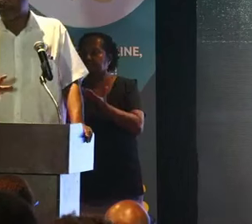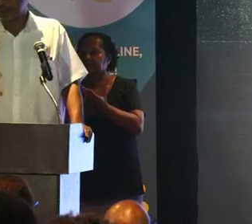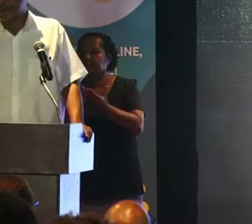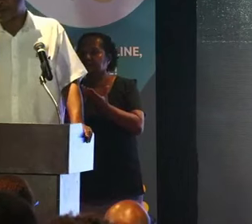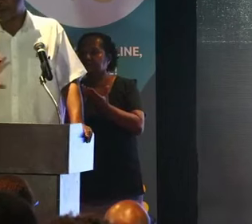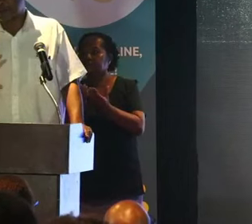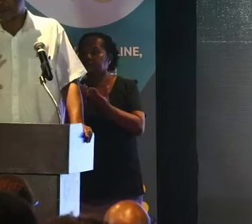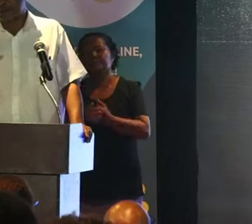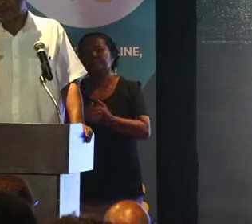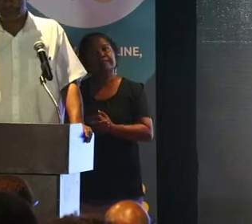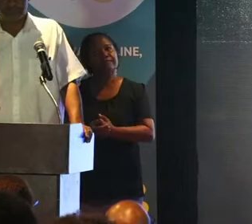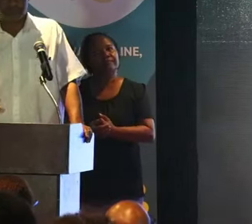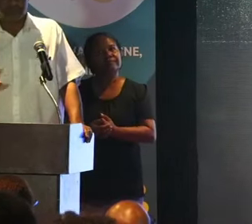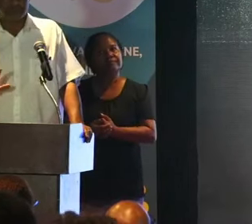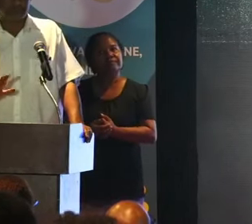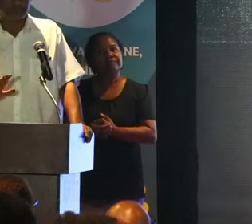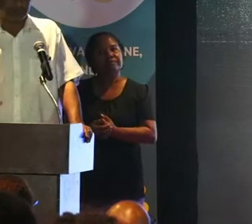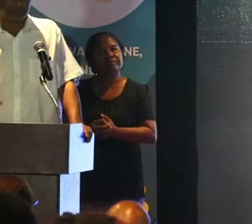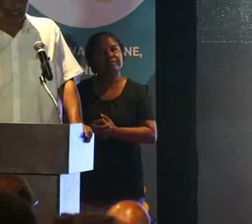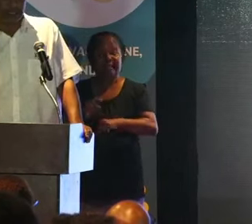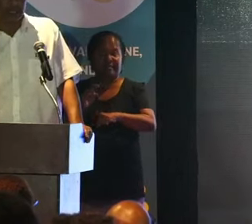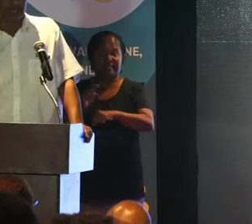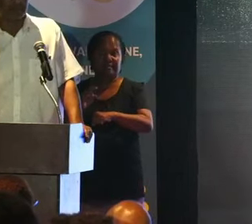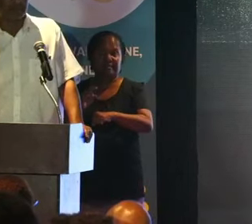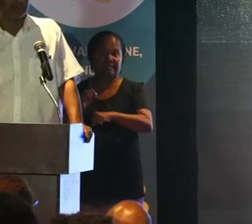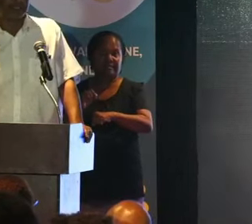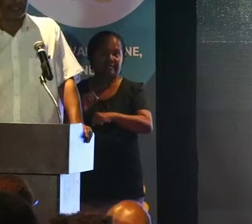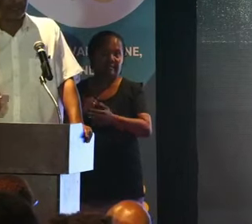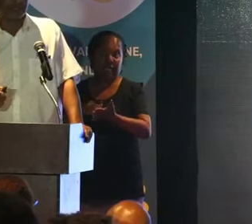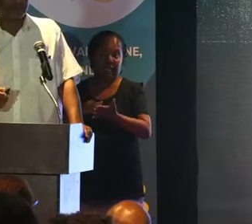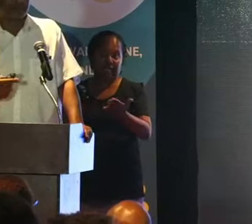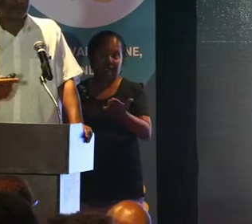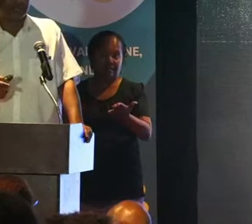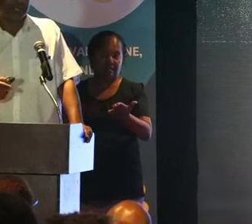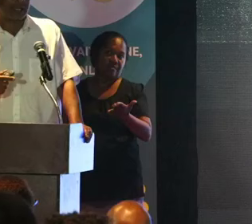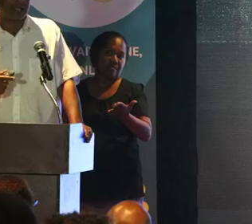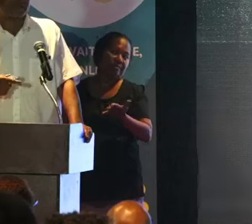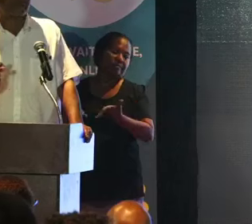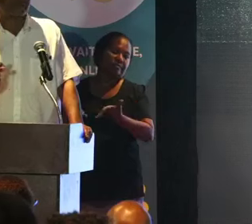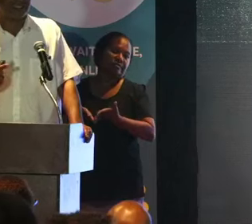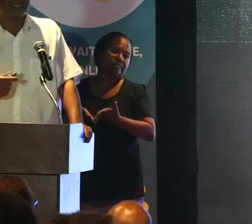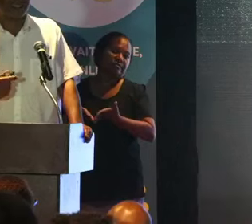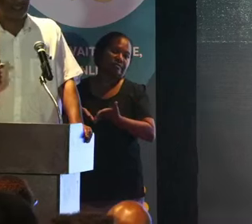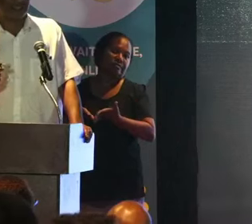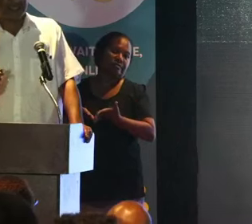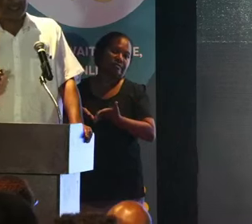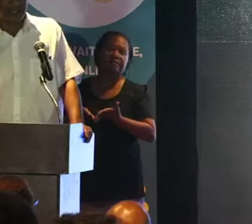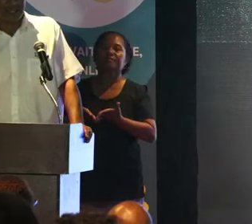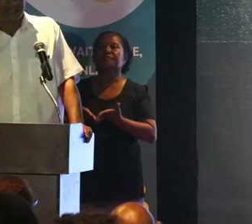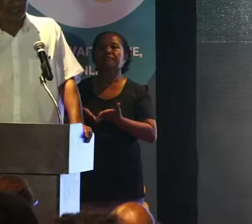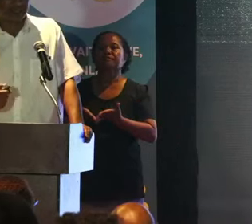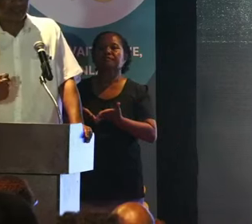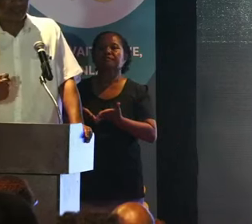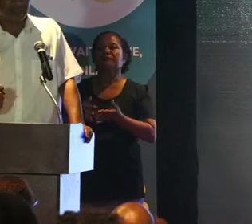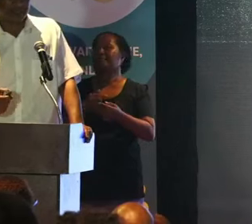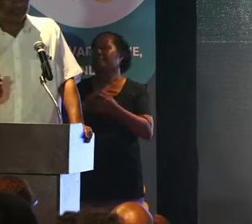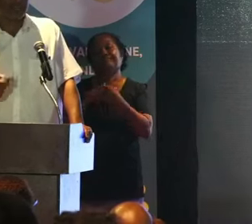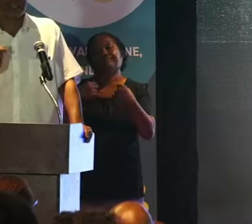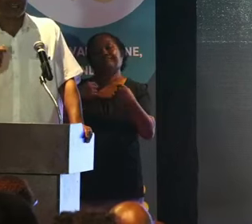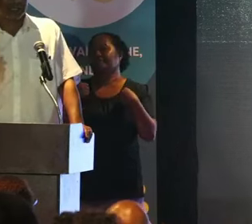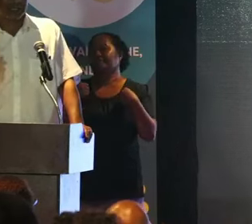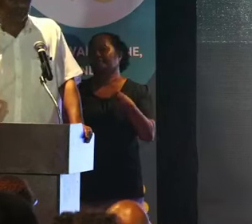I did not go too much into it, is because it's, at the moment, we don't get that many applications for